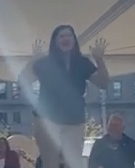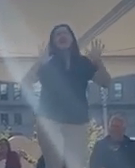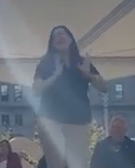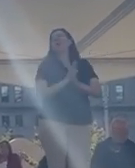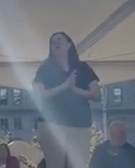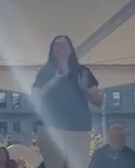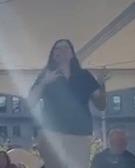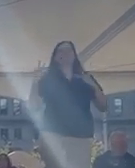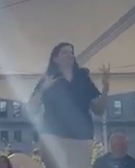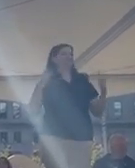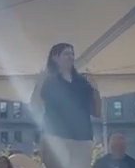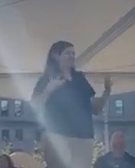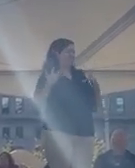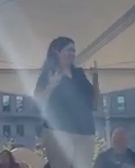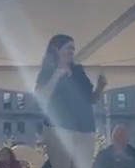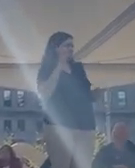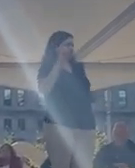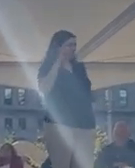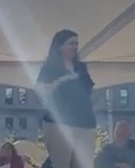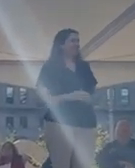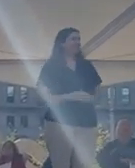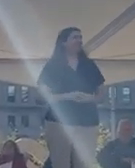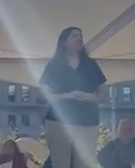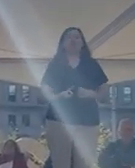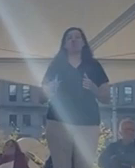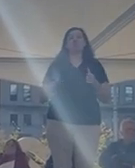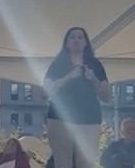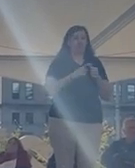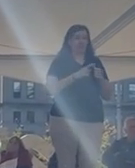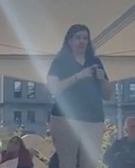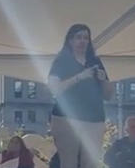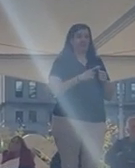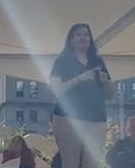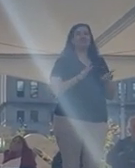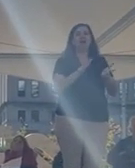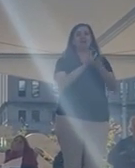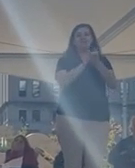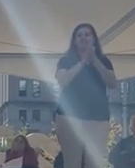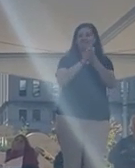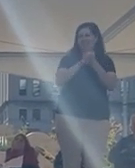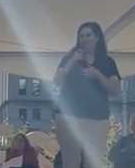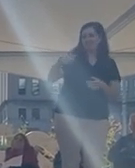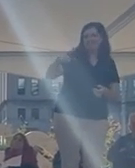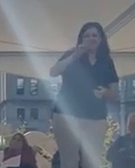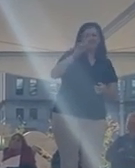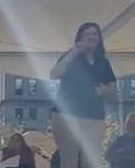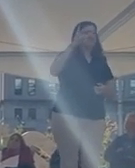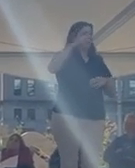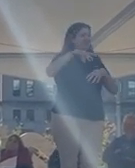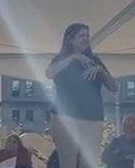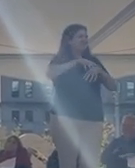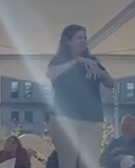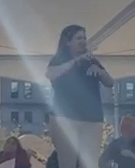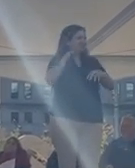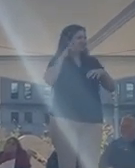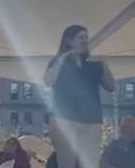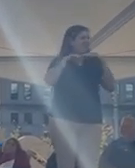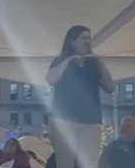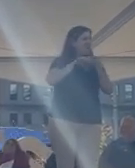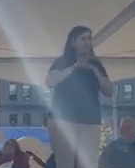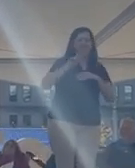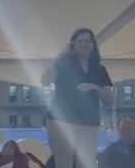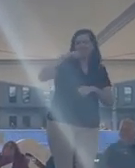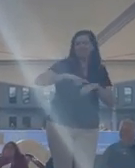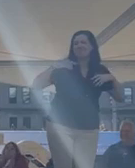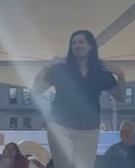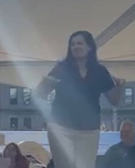Yes, it's exciting. It's exciting. First, we want to congratulate you on your second walk and your March for Access,